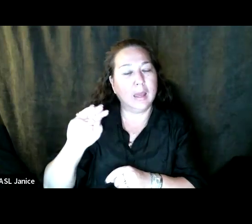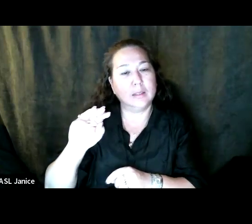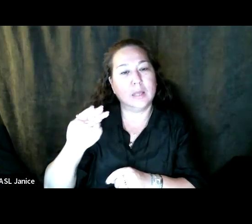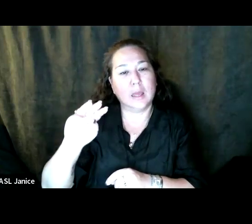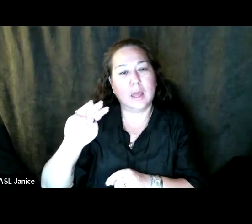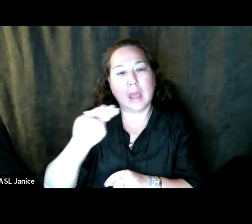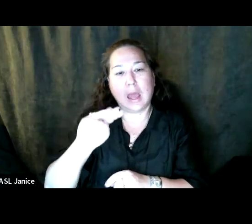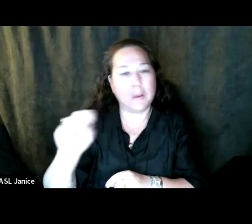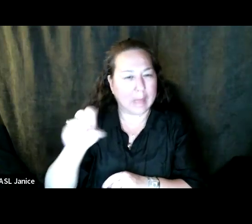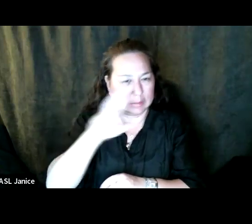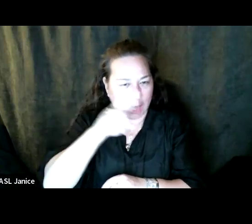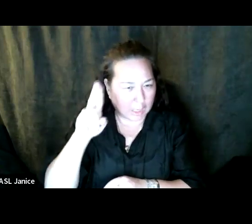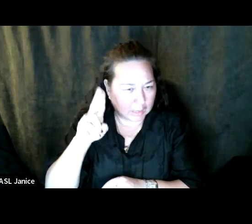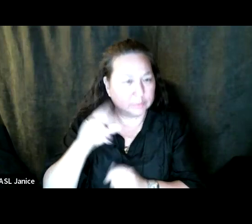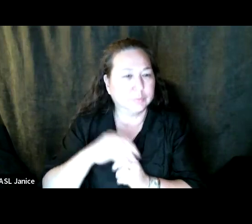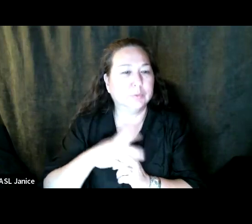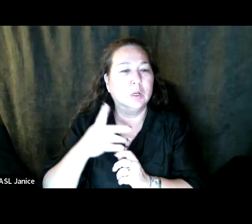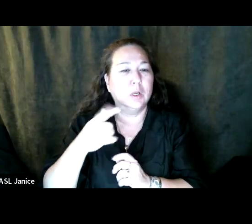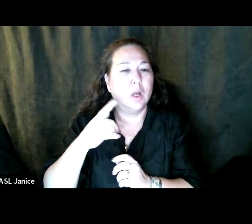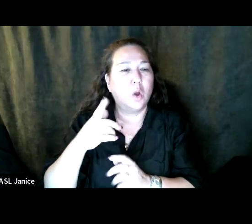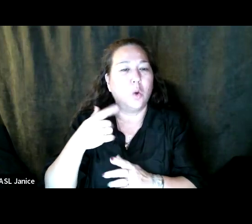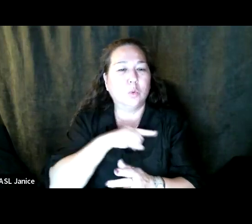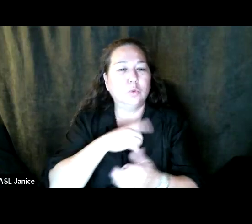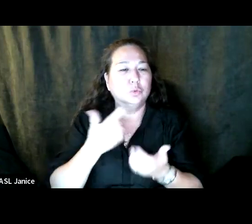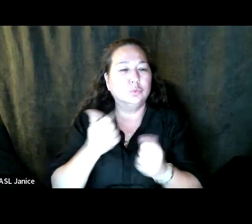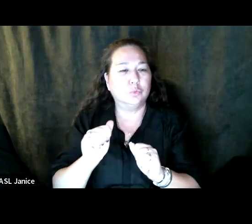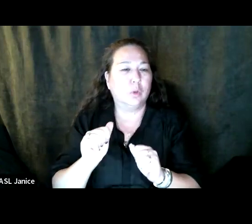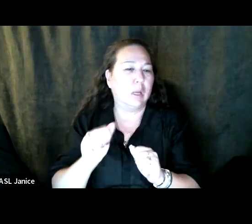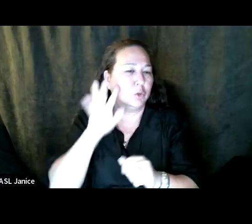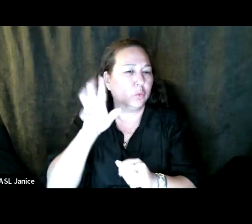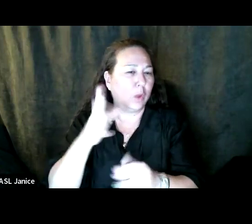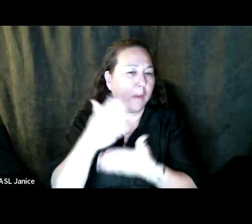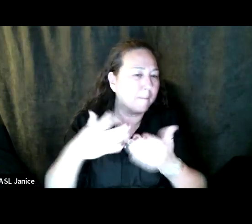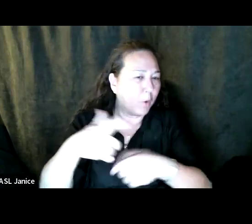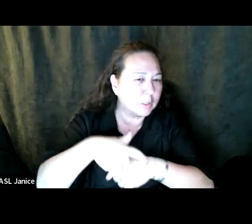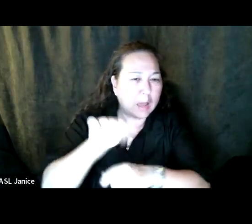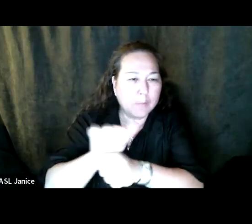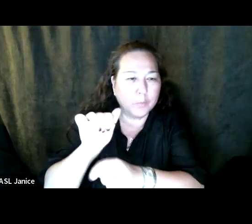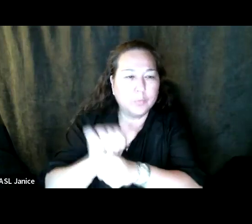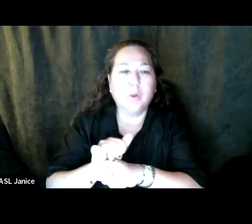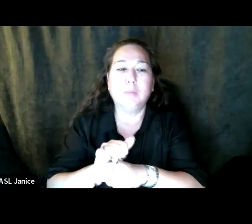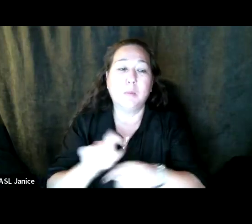part-time employment and scholarships for kids. It's a wonderful opportunity.